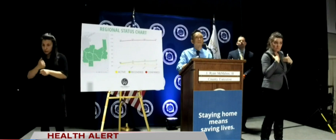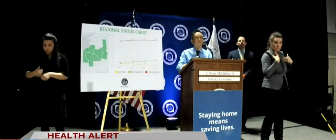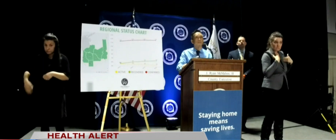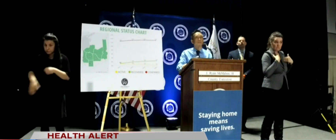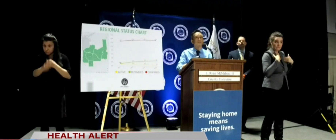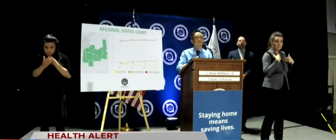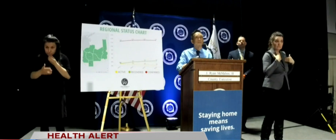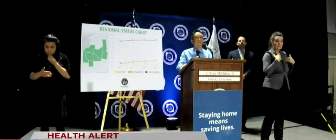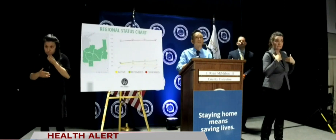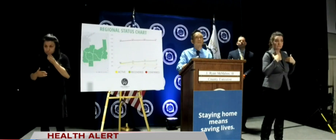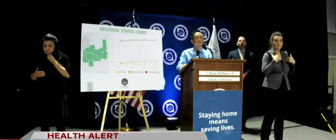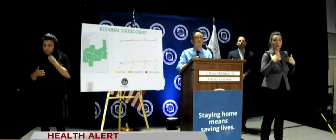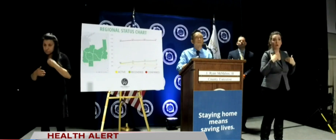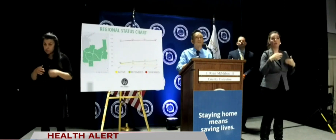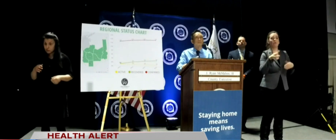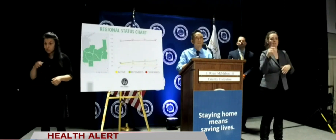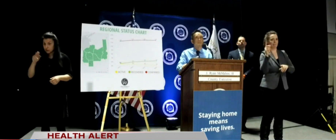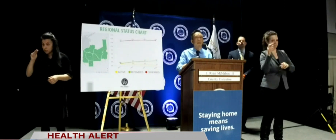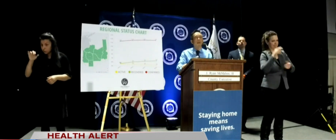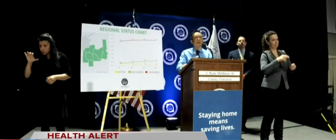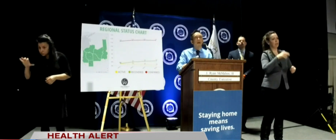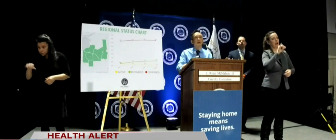really concentrated areas where this is happening?